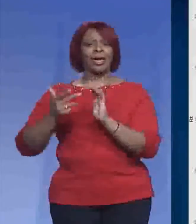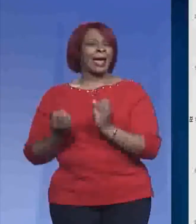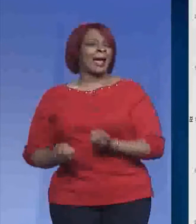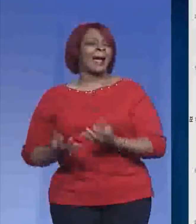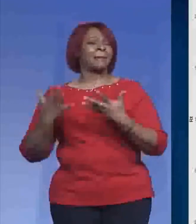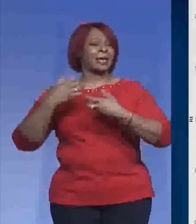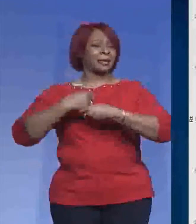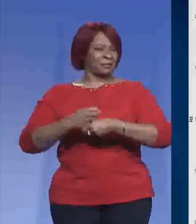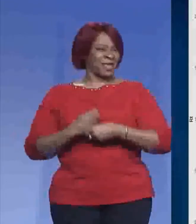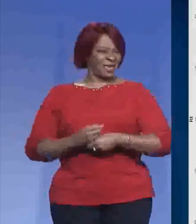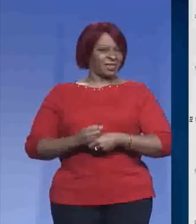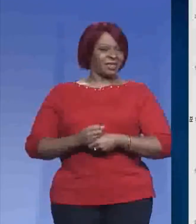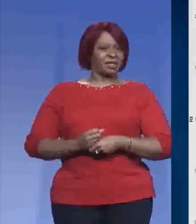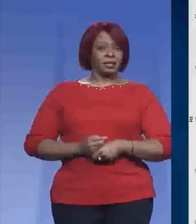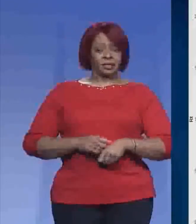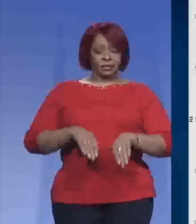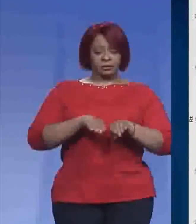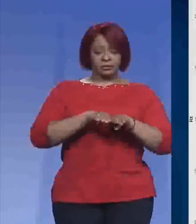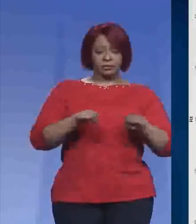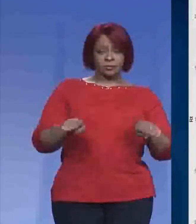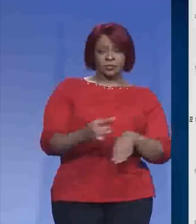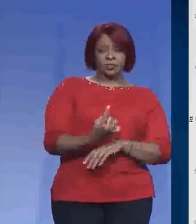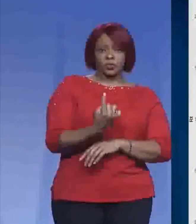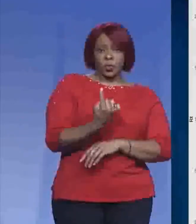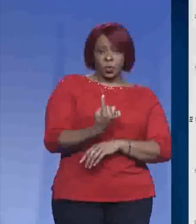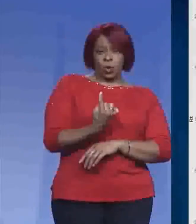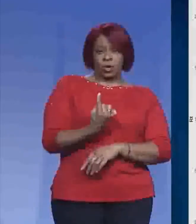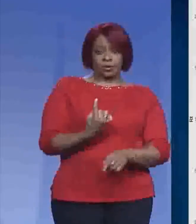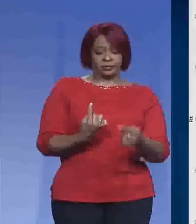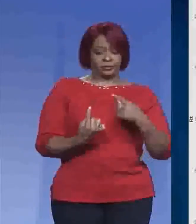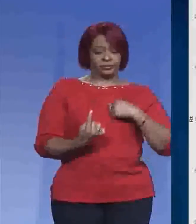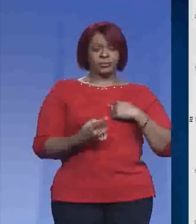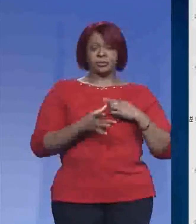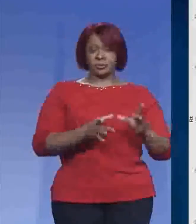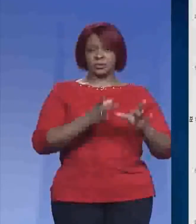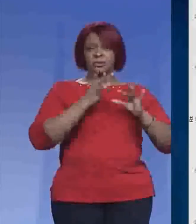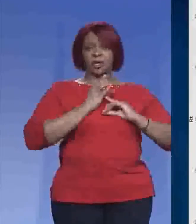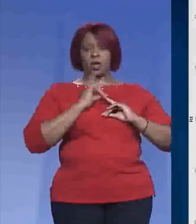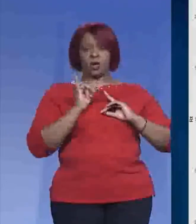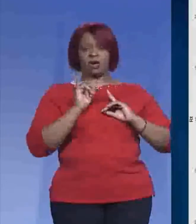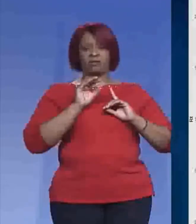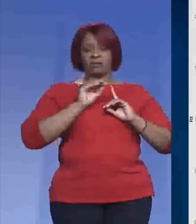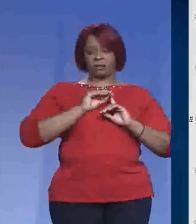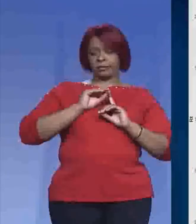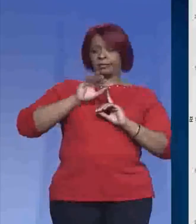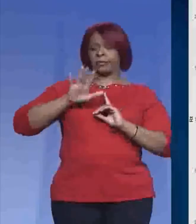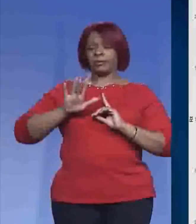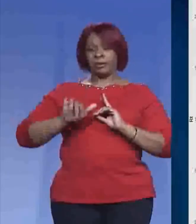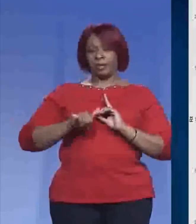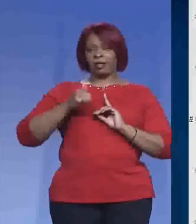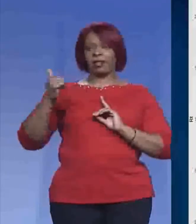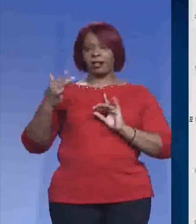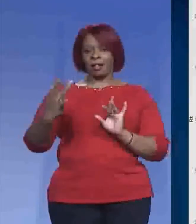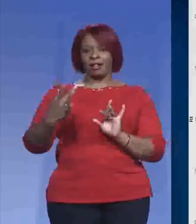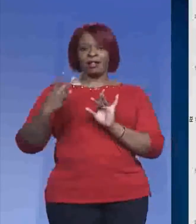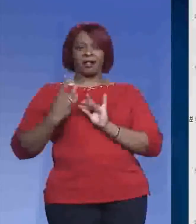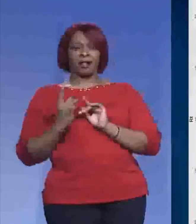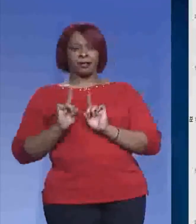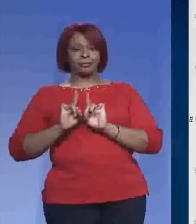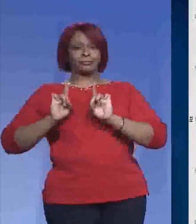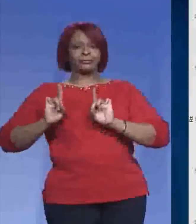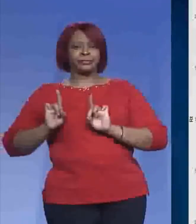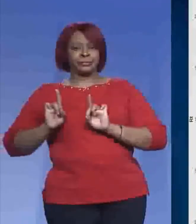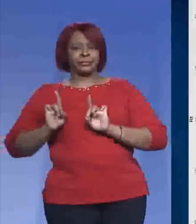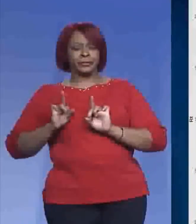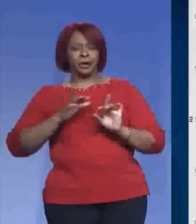the baseline at 1 means a person with COVID would infect and create 1 new COVID case.